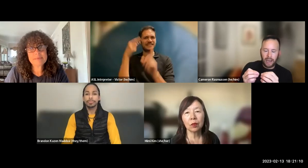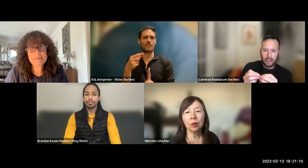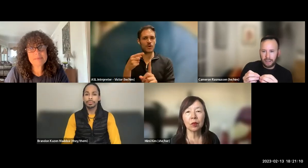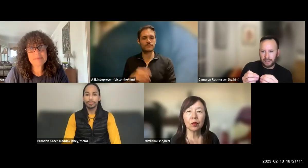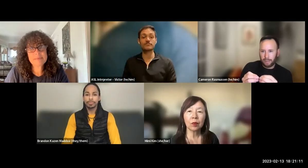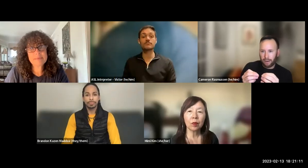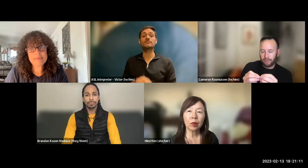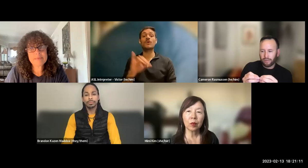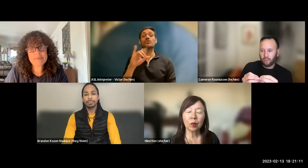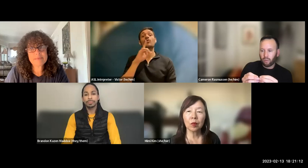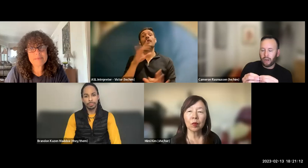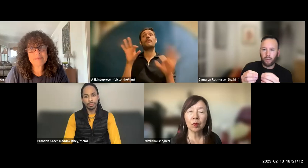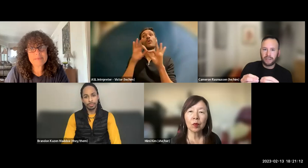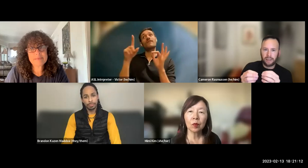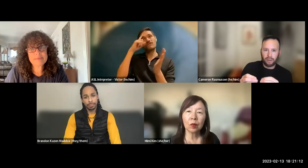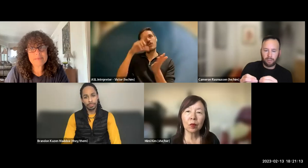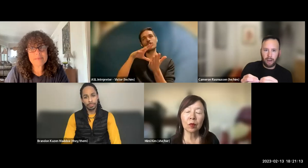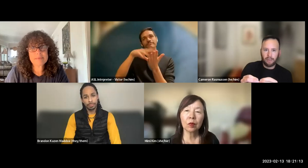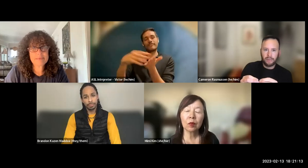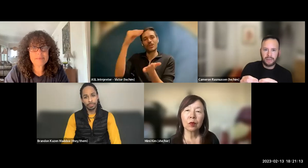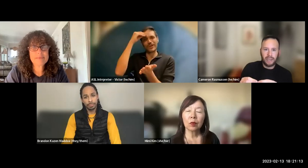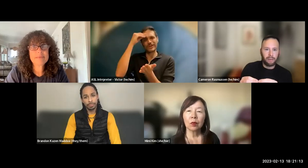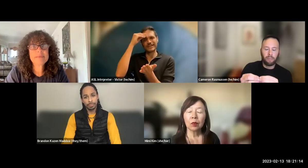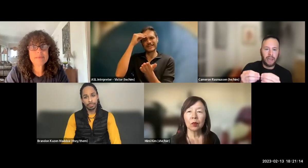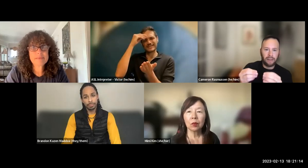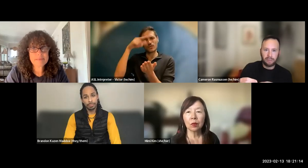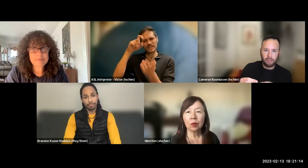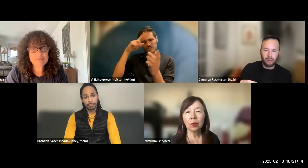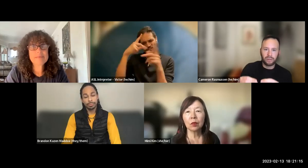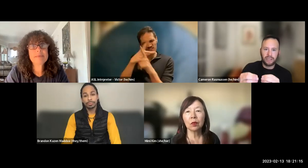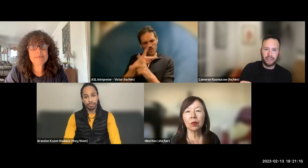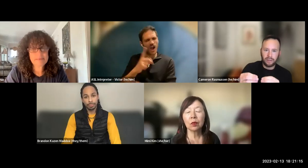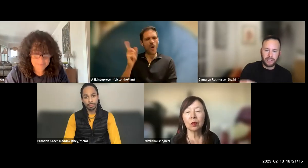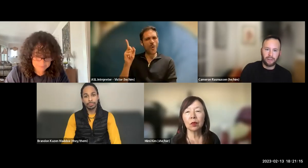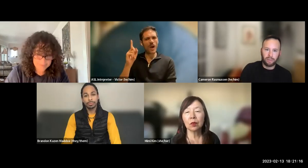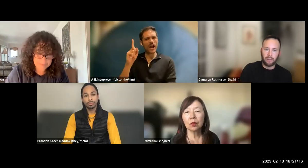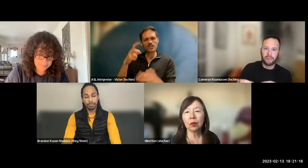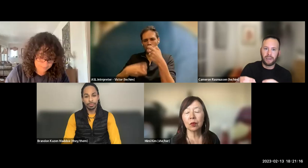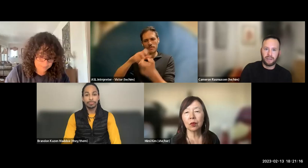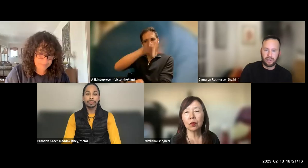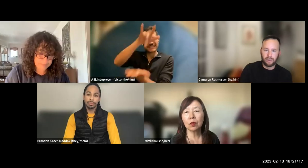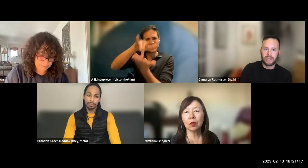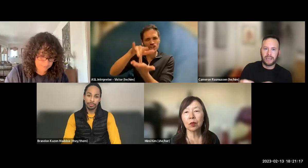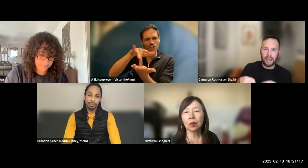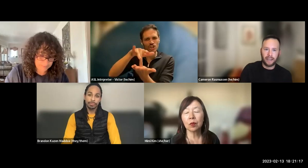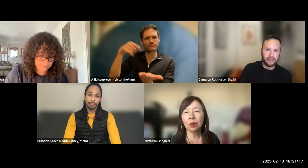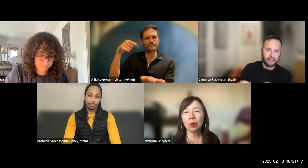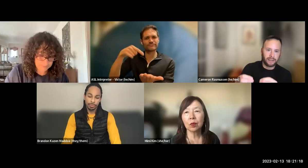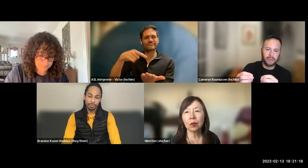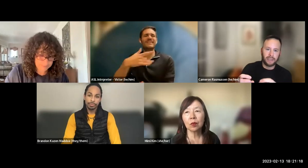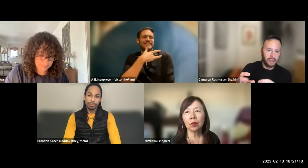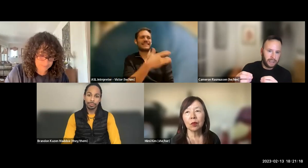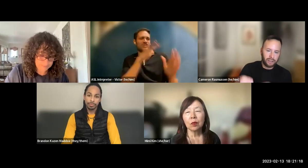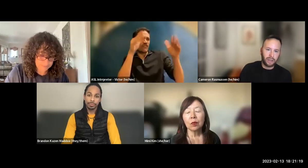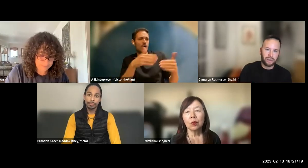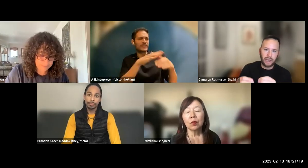of mine is about where we center the problems, and many of these proposals continue to center the problems on individuals and not the